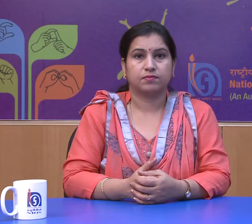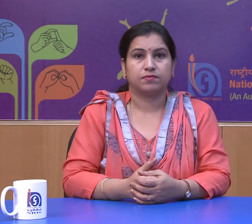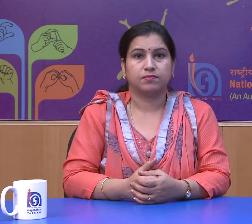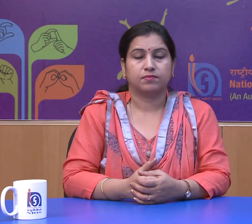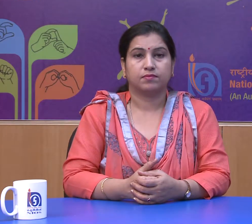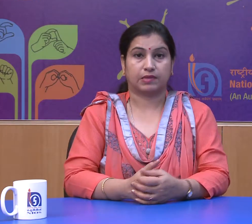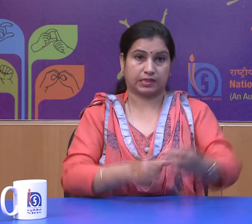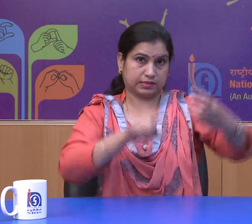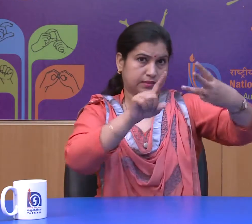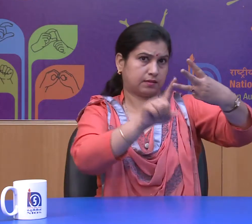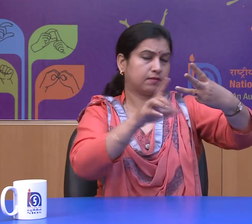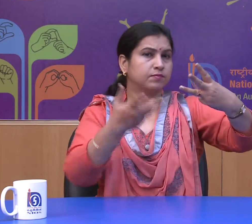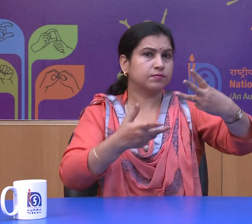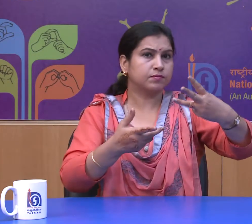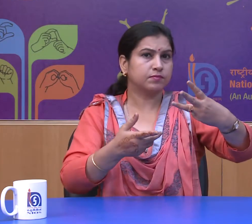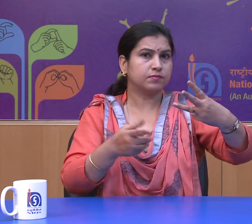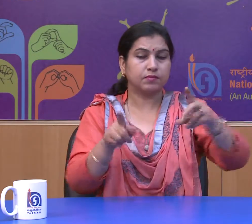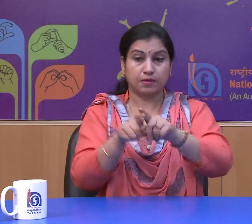Number 3. Nominal executive.